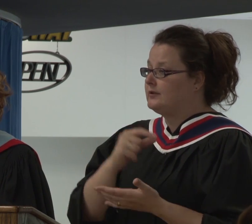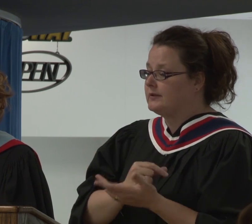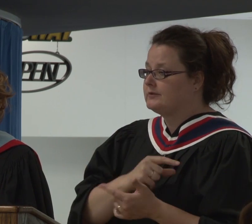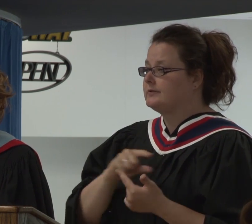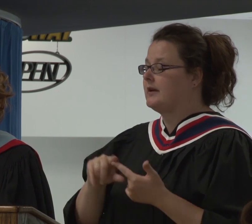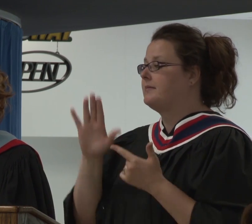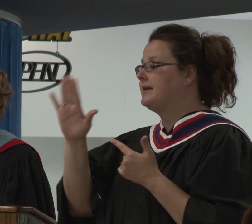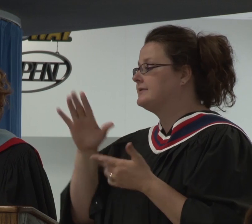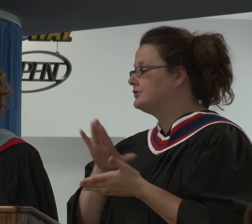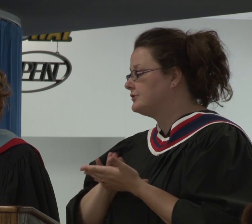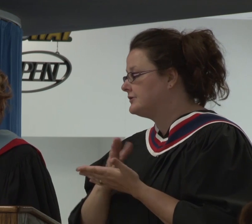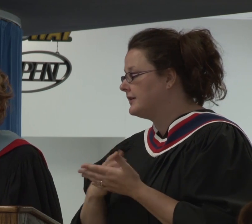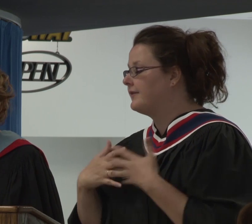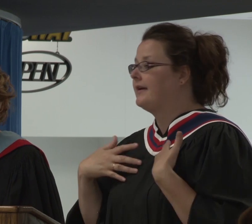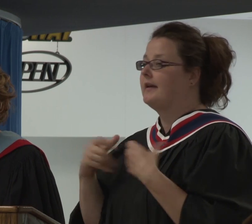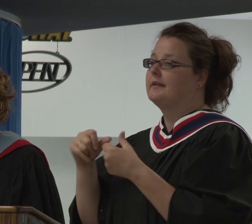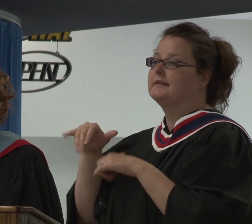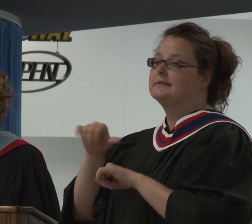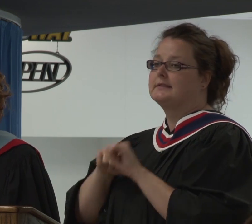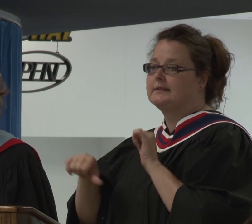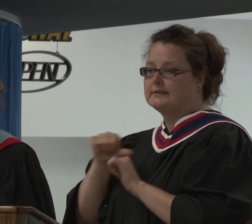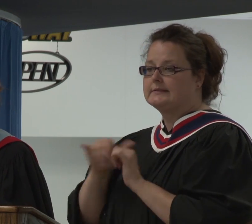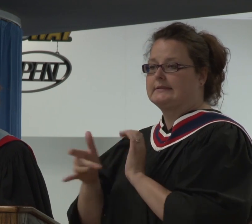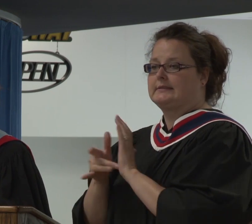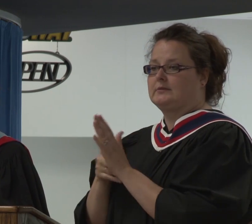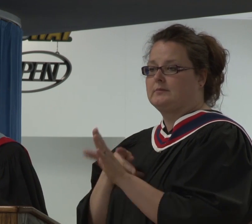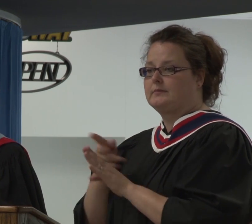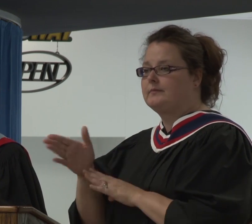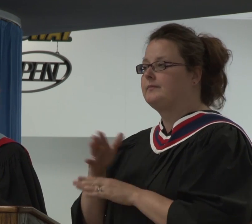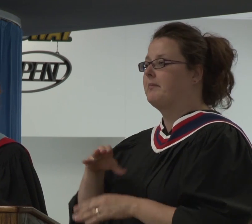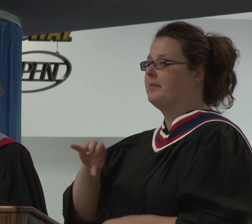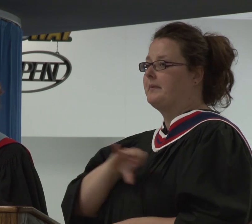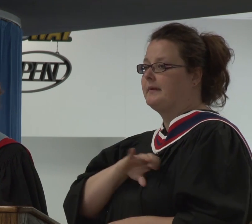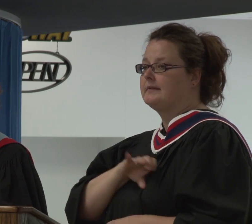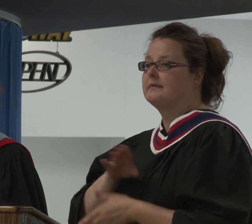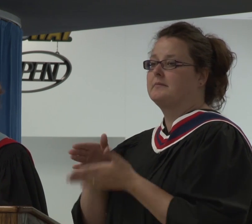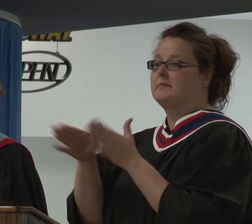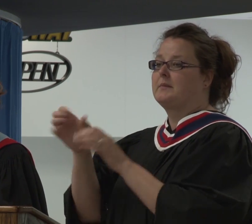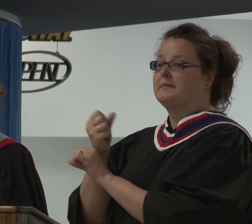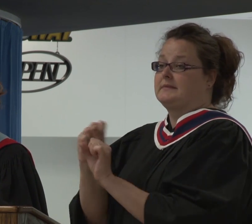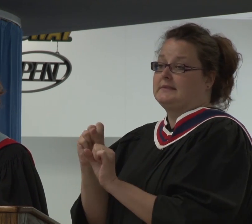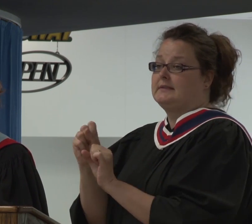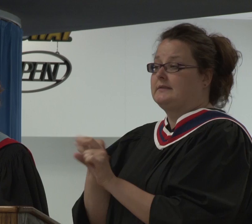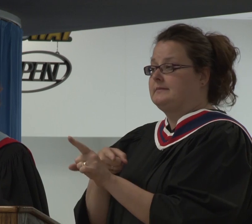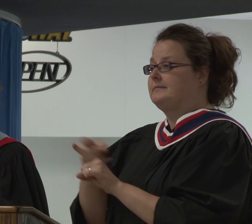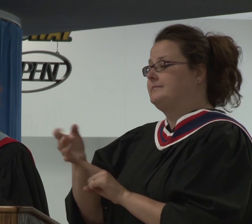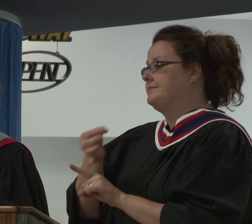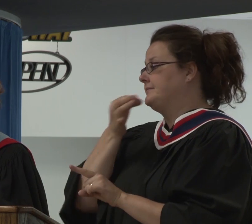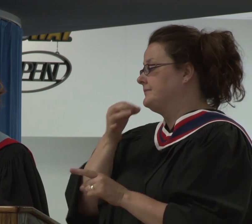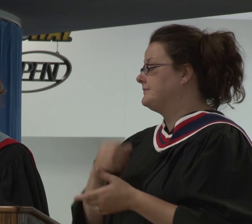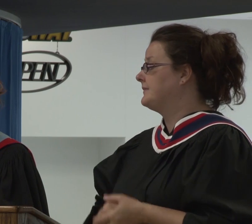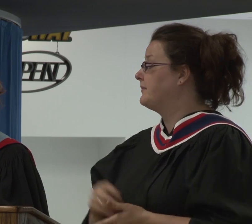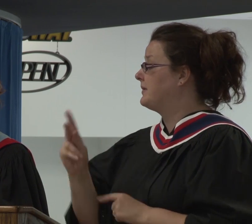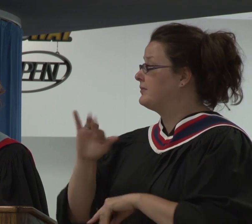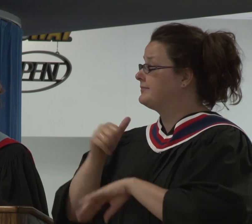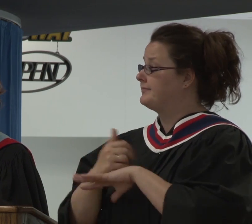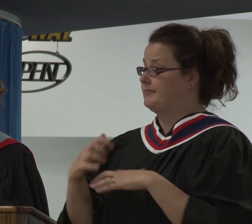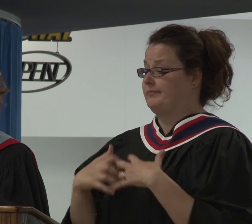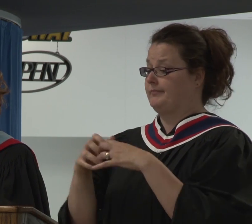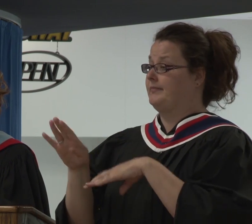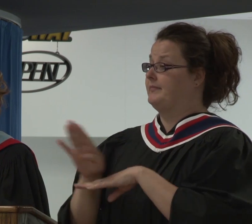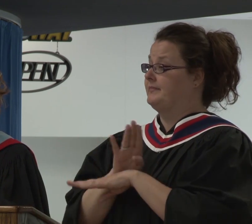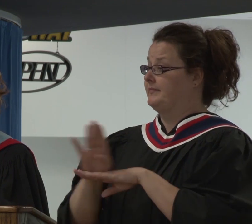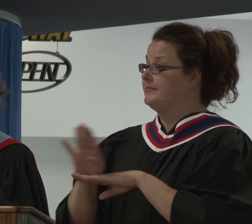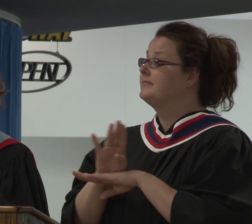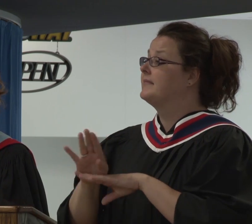outstanding chefs, health sciences and technical professionals, policing and public safety specialists, entrepreneurs who started out as